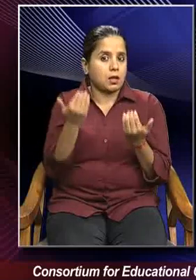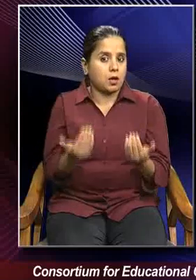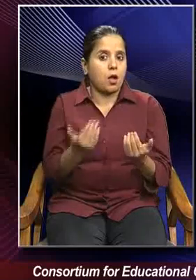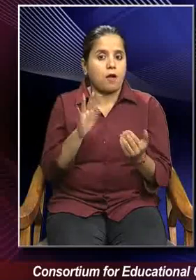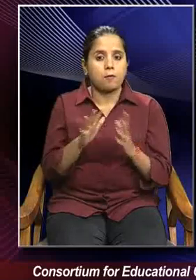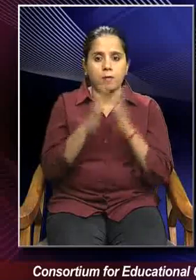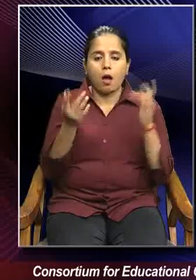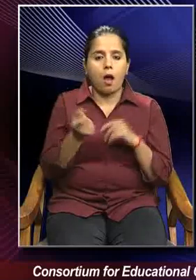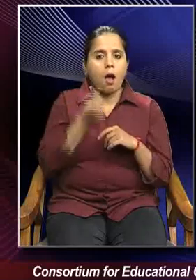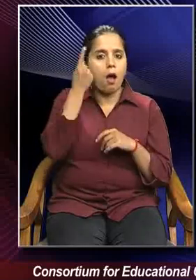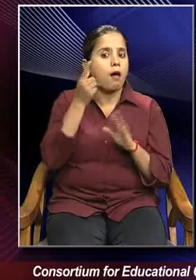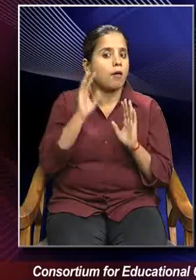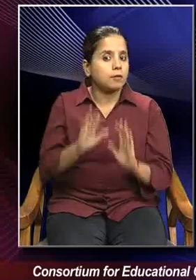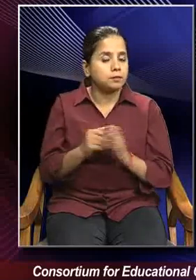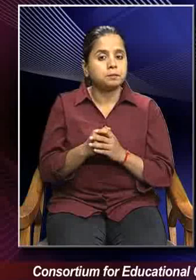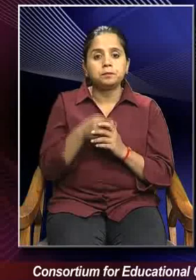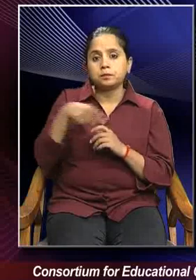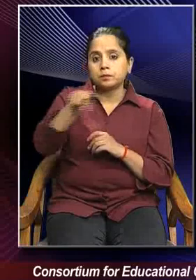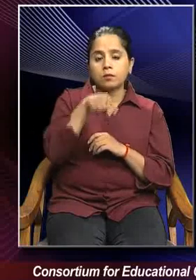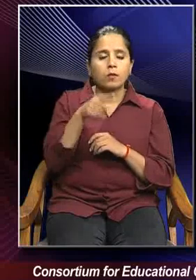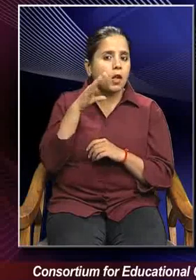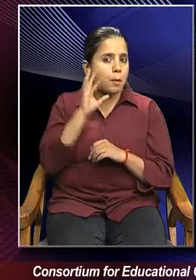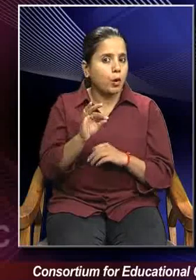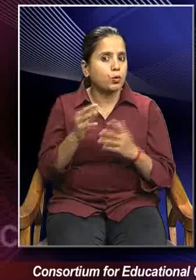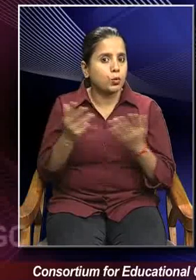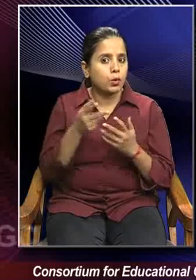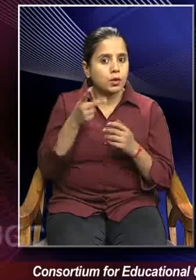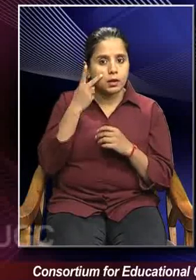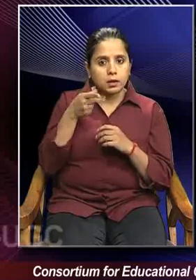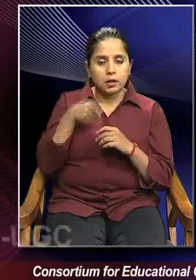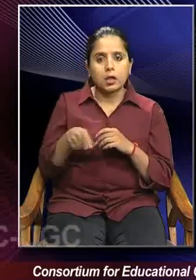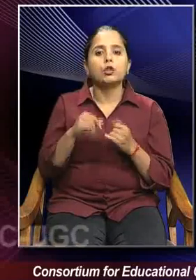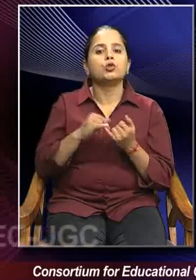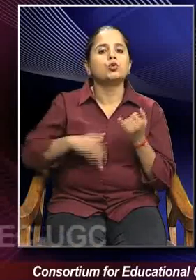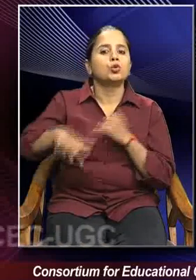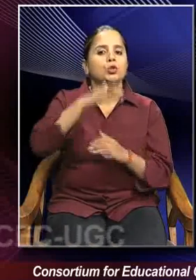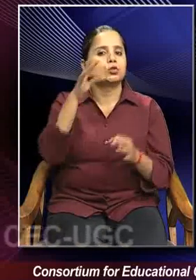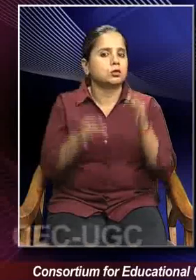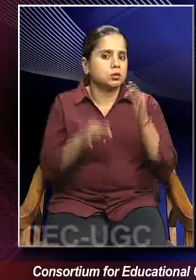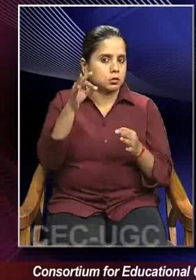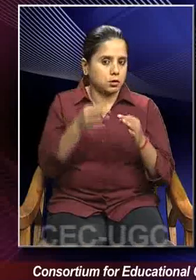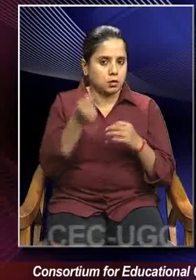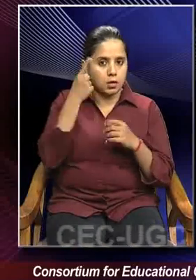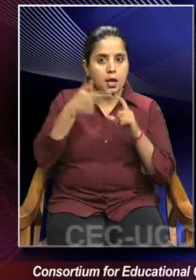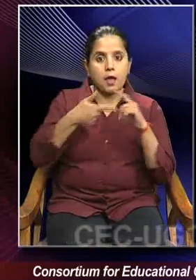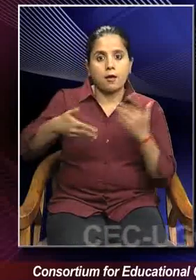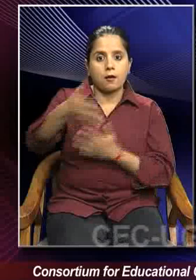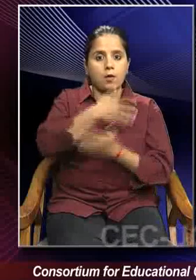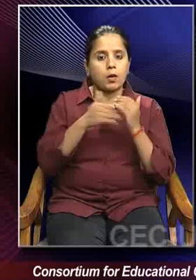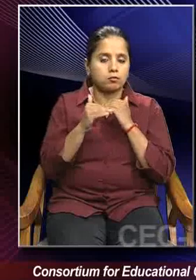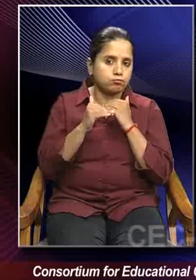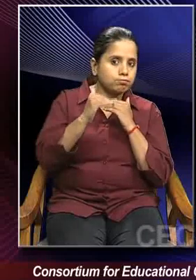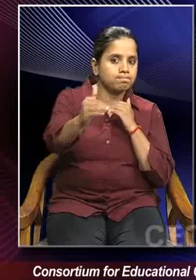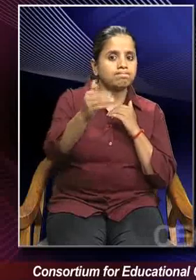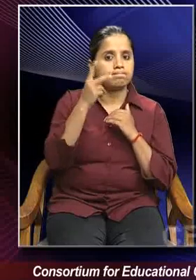greater understanding of the significance of the social justice, environmental